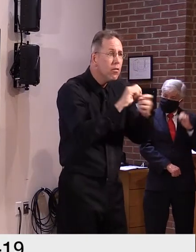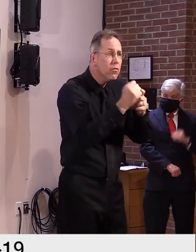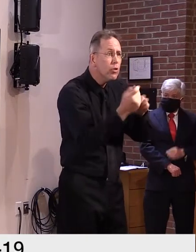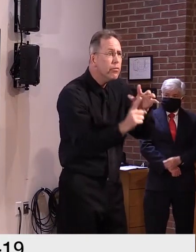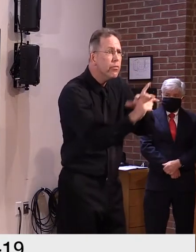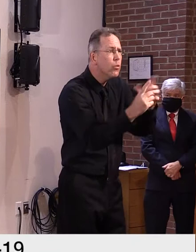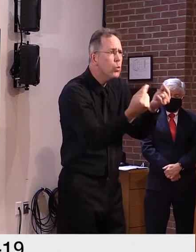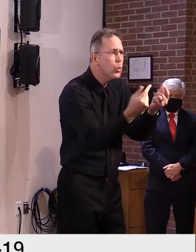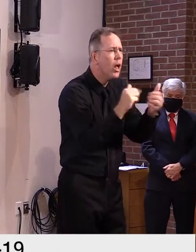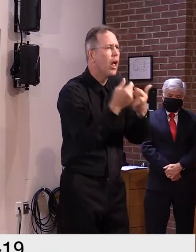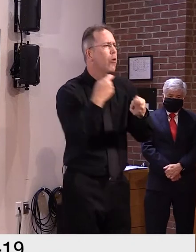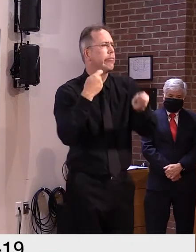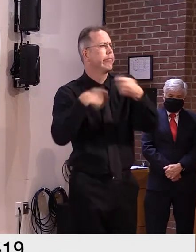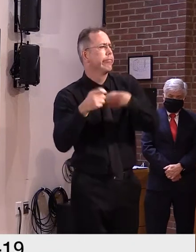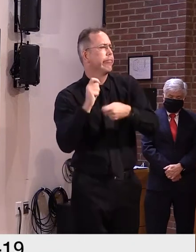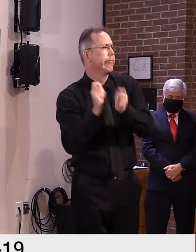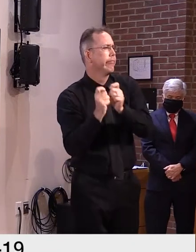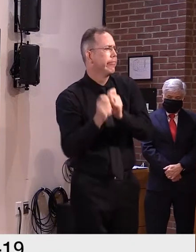have